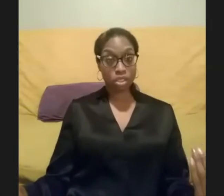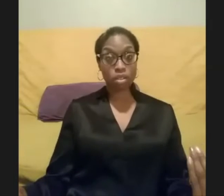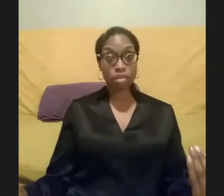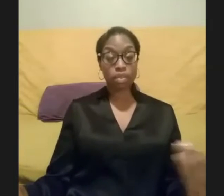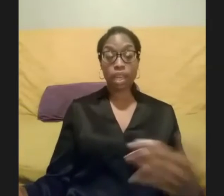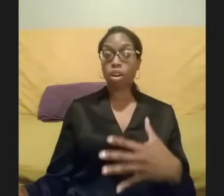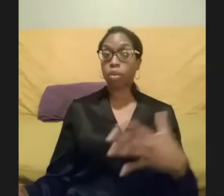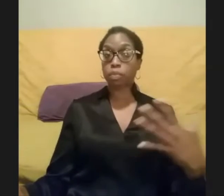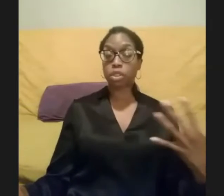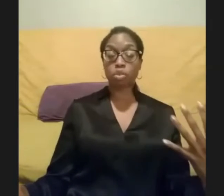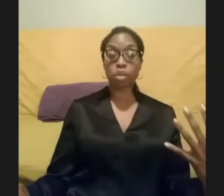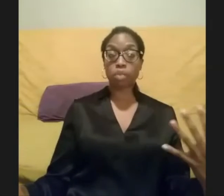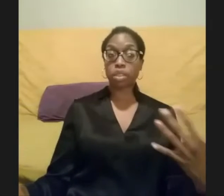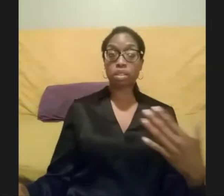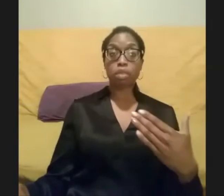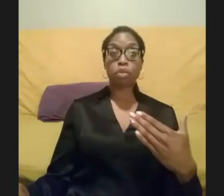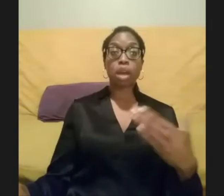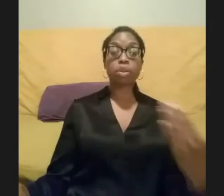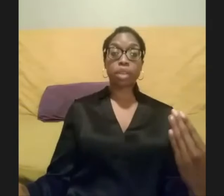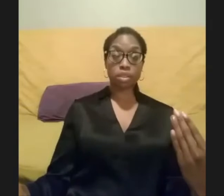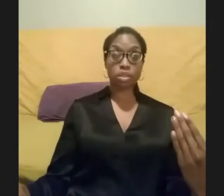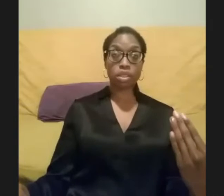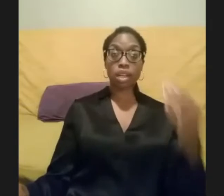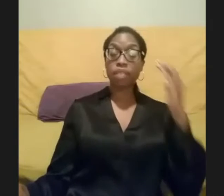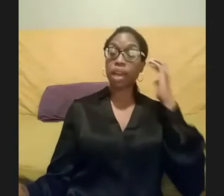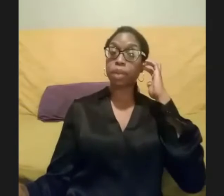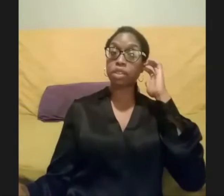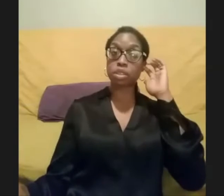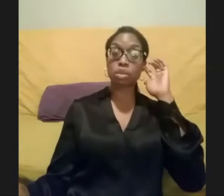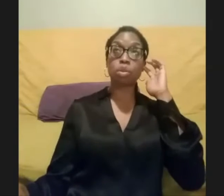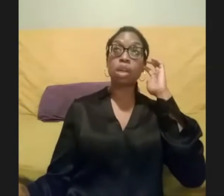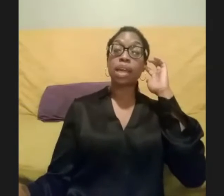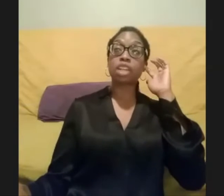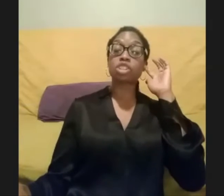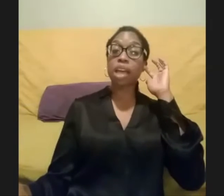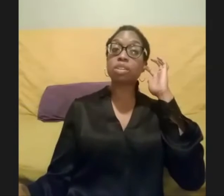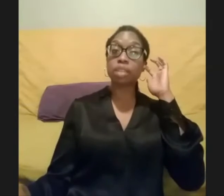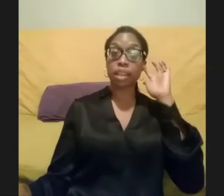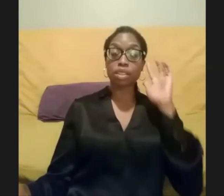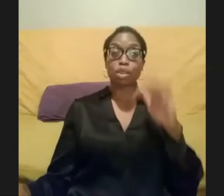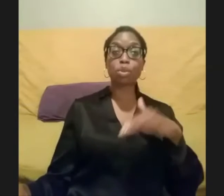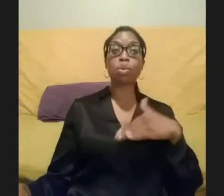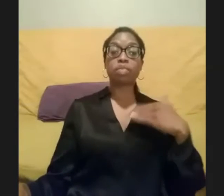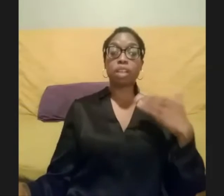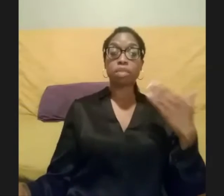cancer that always puts you at risk for other cancers. And I've had patients who had childhood cancer who developed